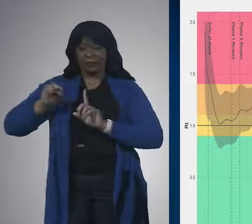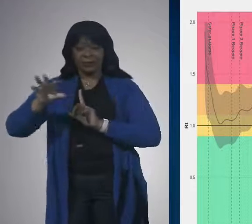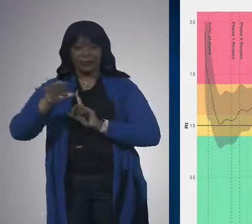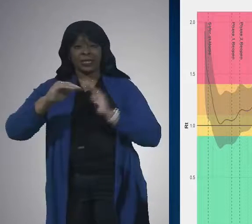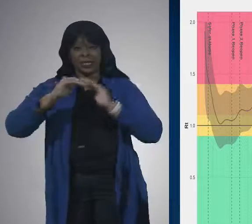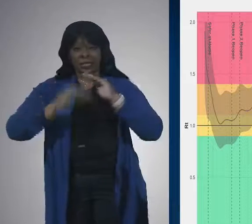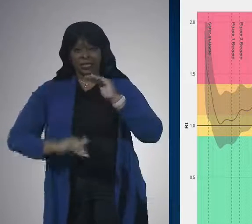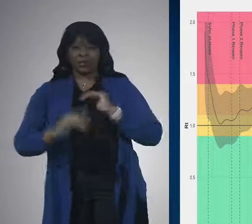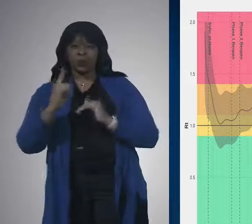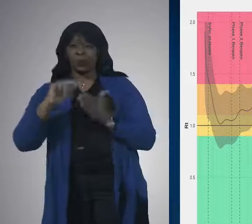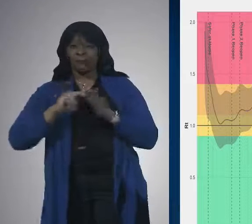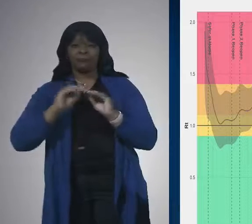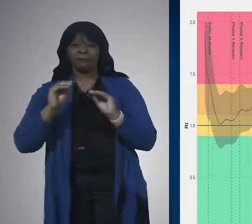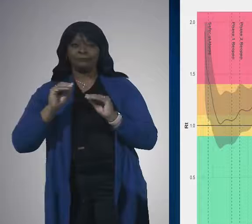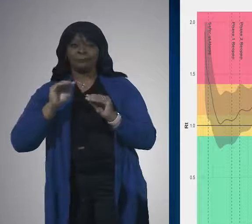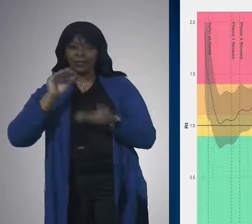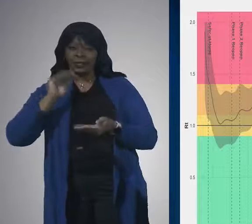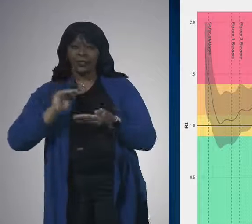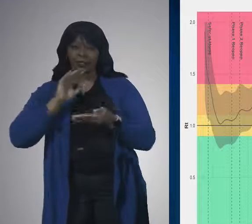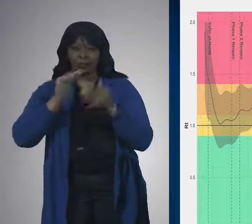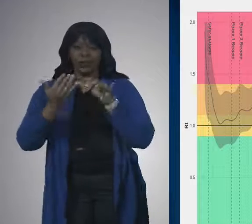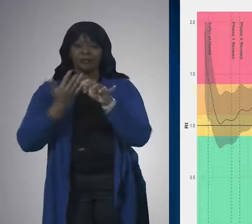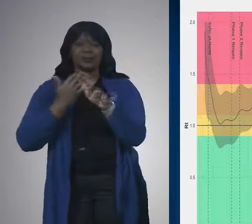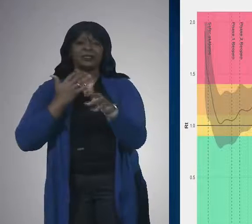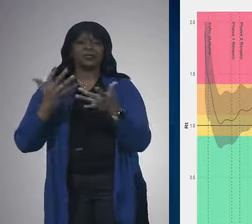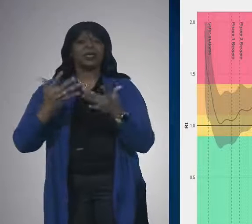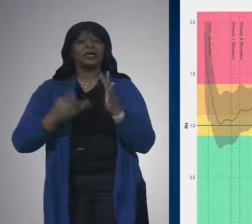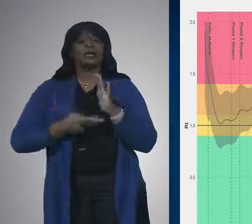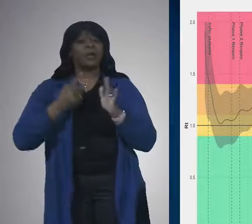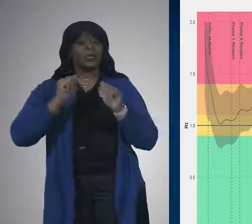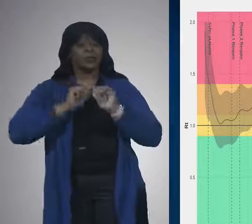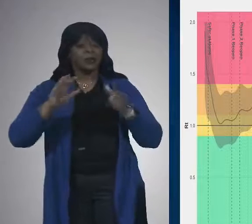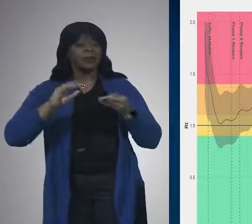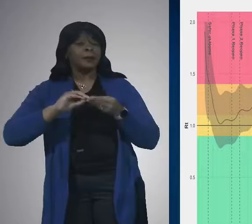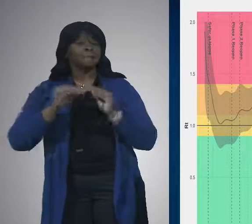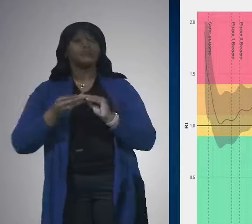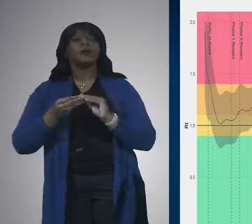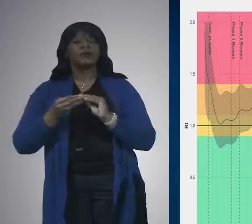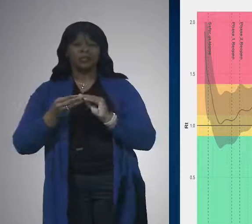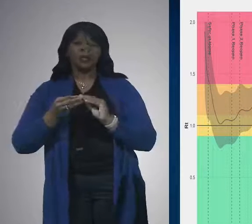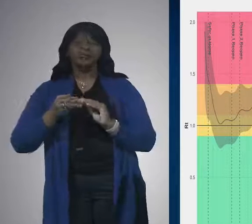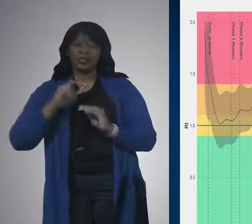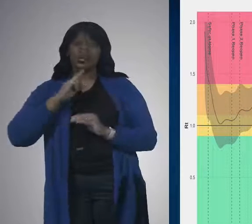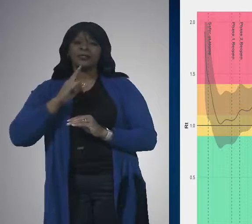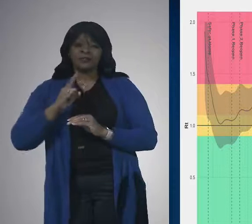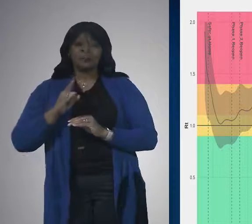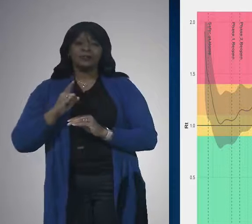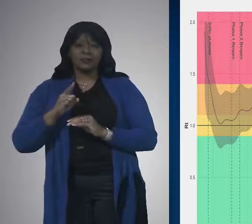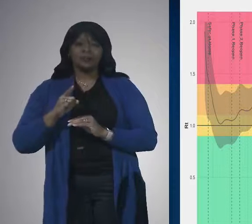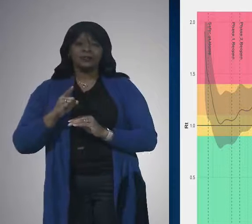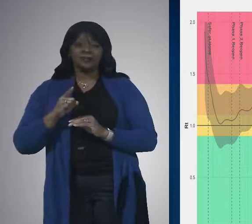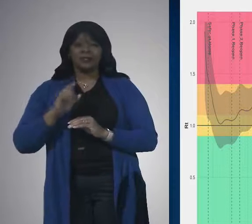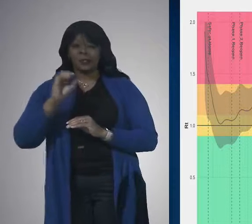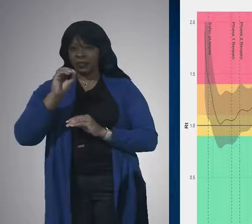1. And our current reproductive rate is